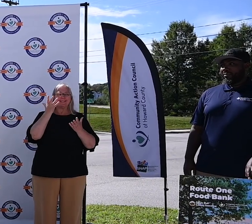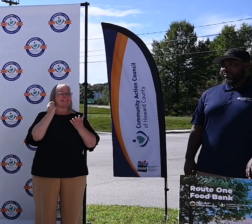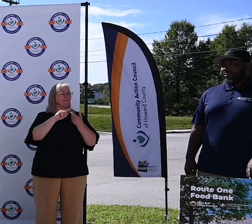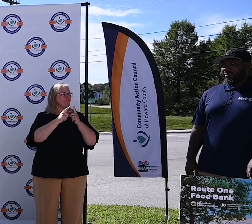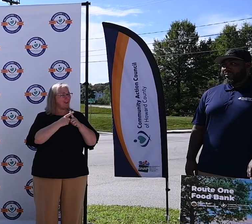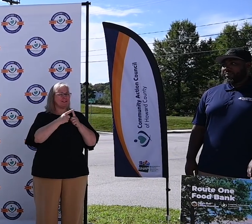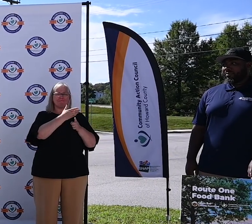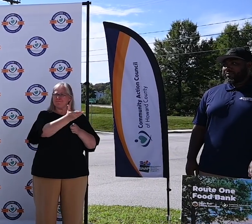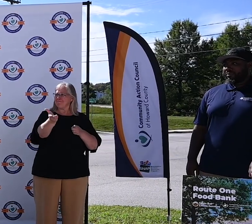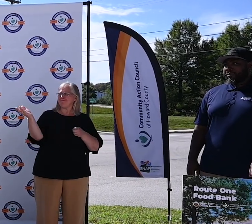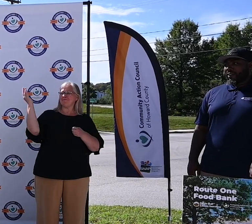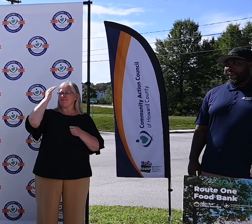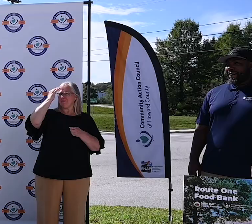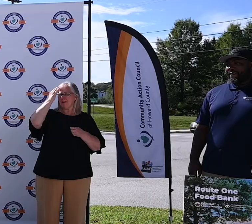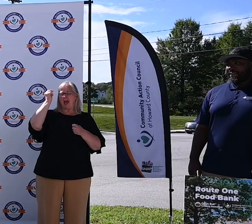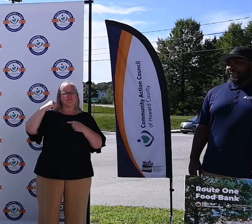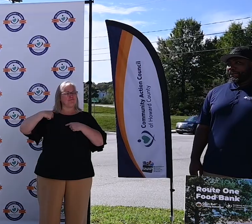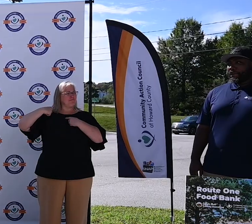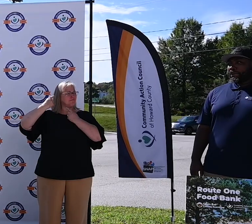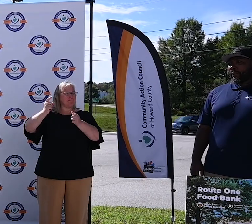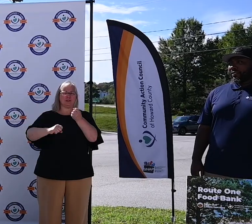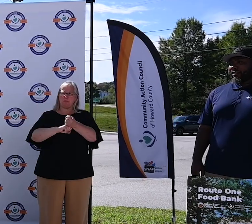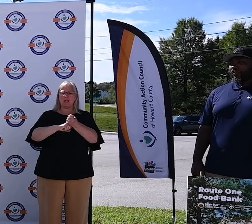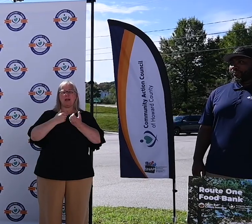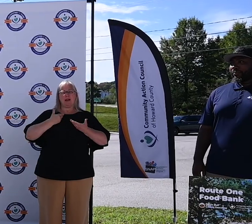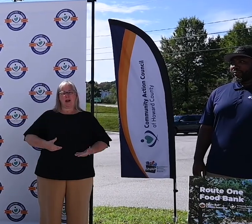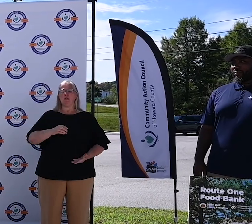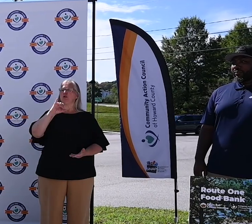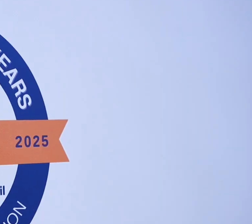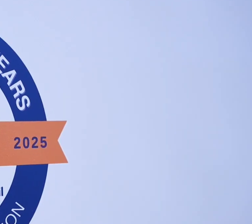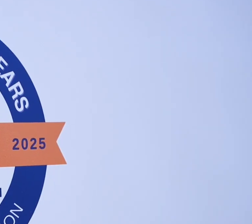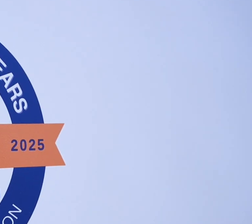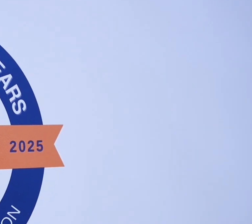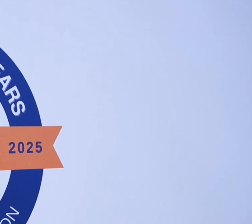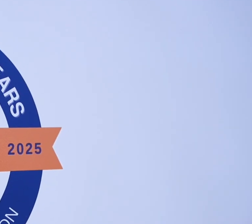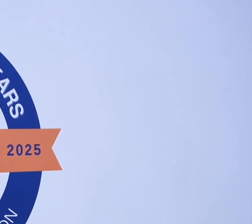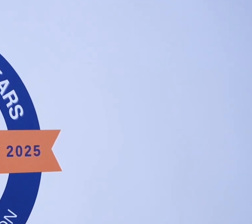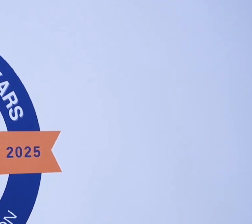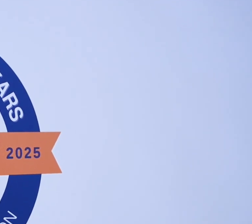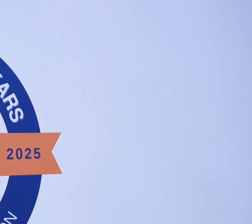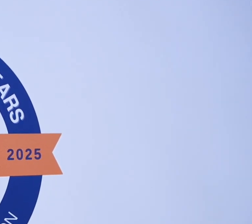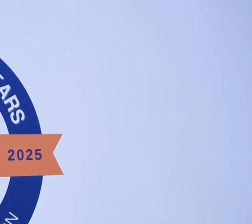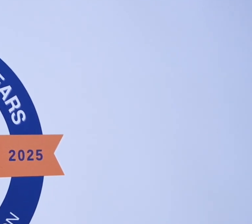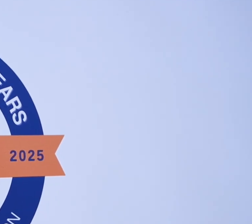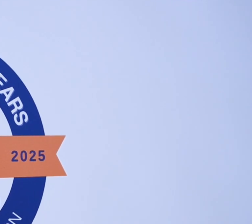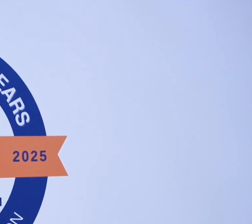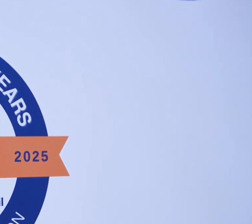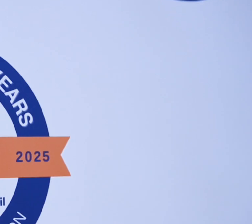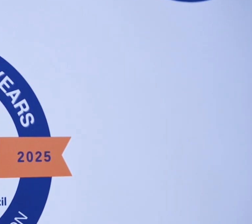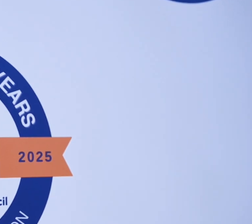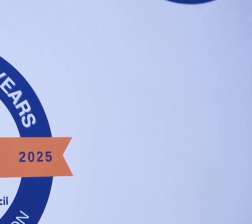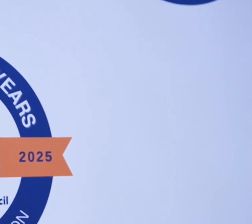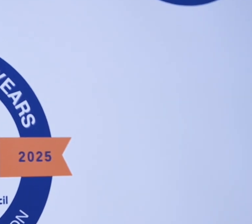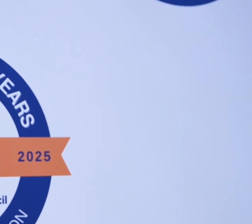friends that are familiar and have been longtime supporters. I'm Joanna Lake, the Public Affairs and Marketing Coordinator for the Community Action